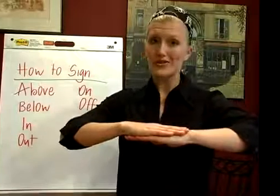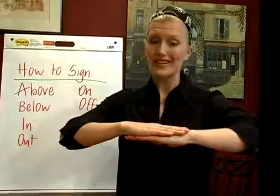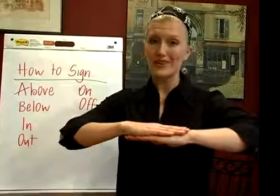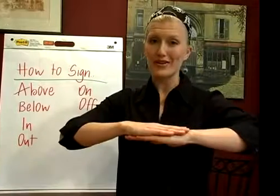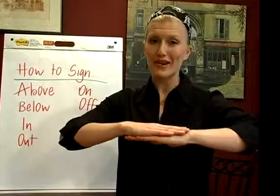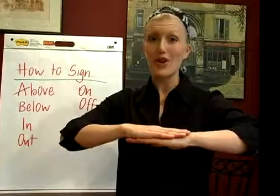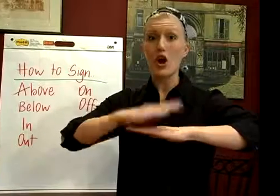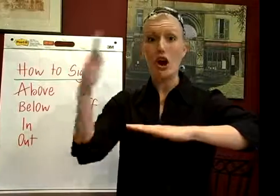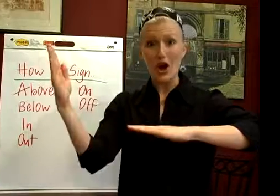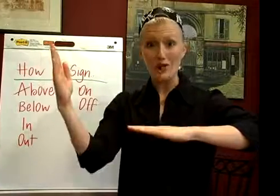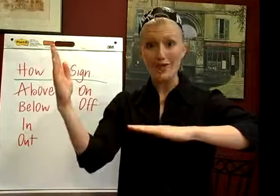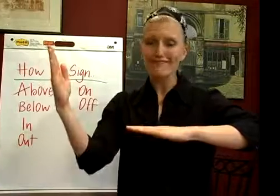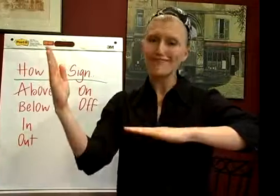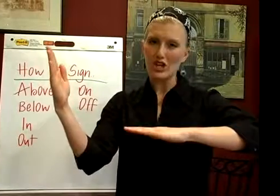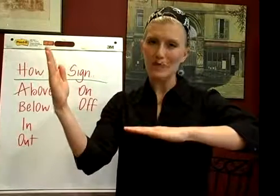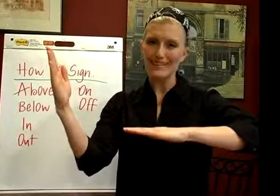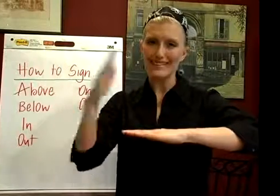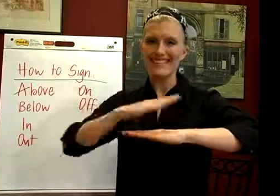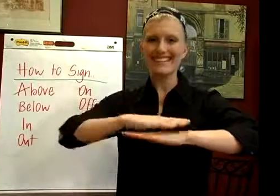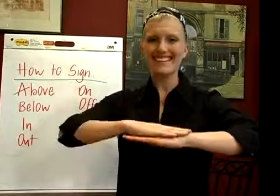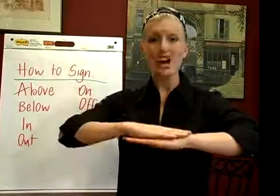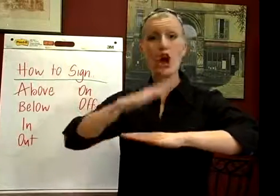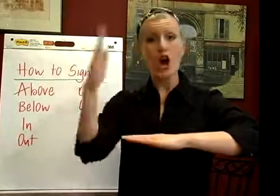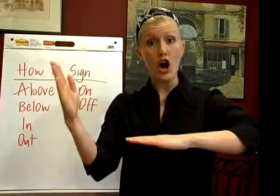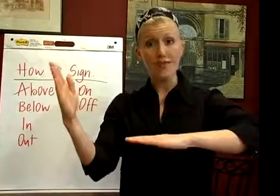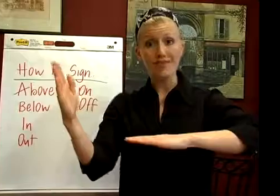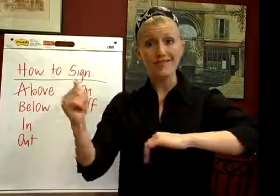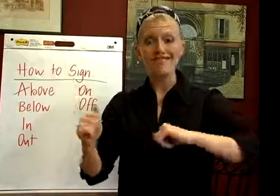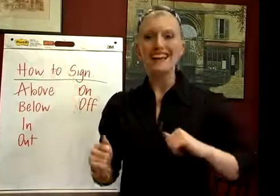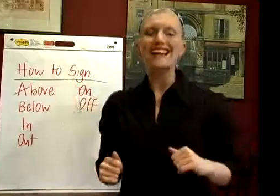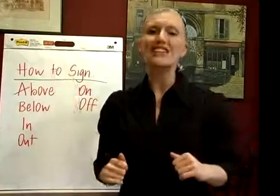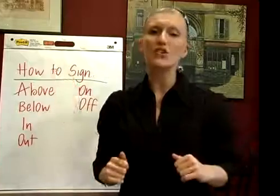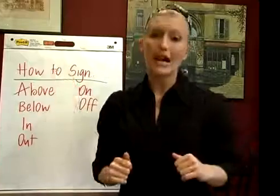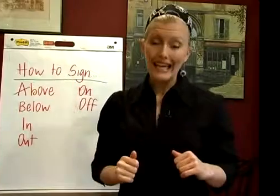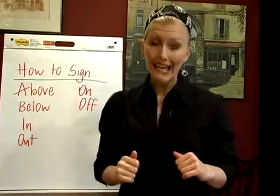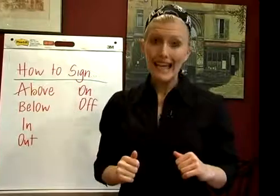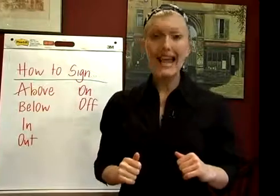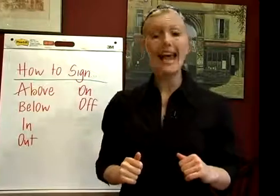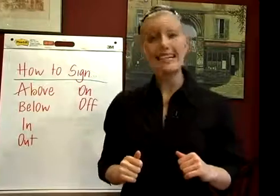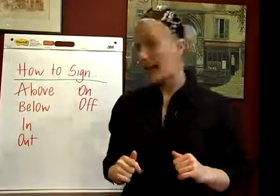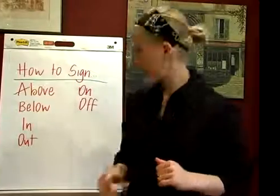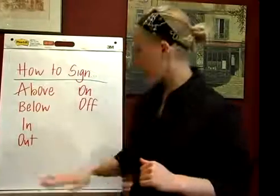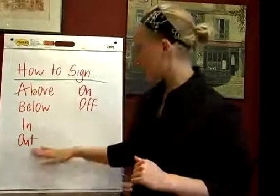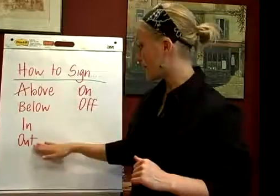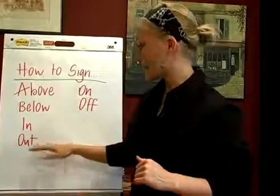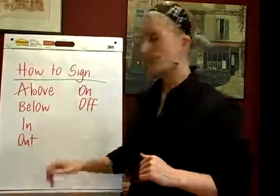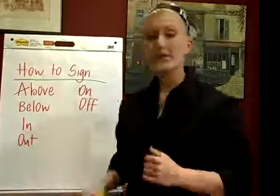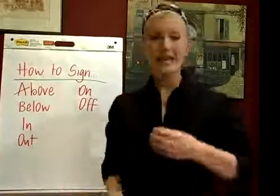can figure out. Off, the opposite. Off. Let's try in and out then.